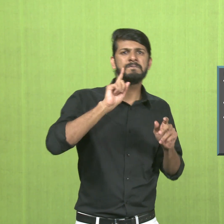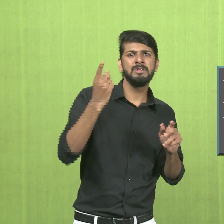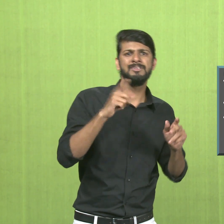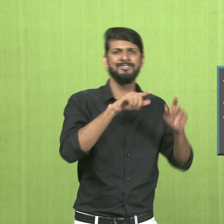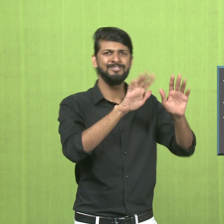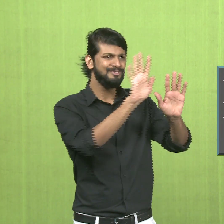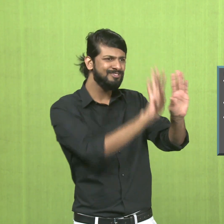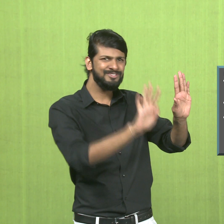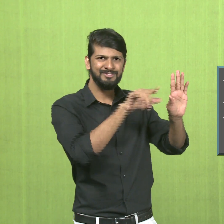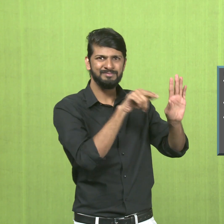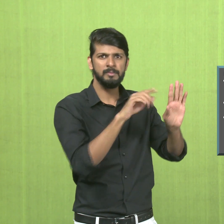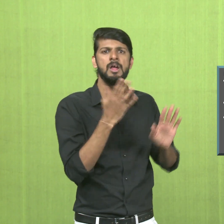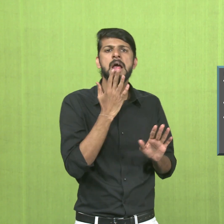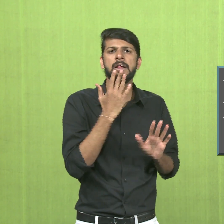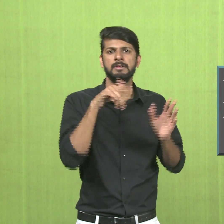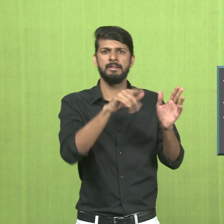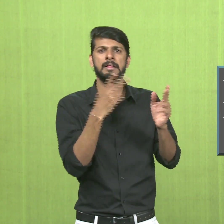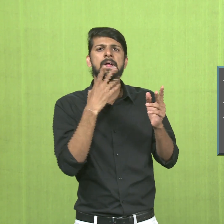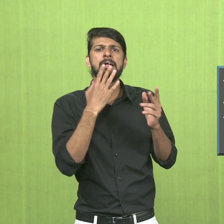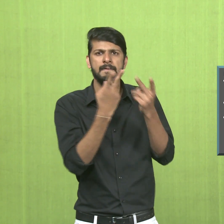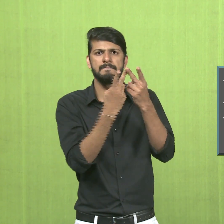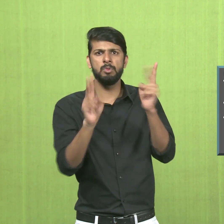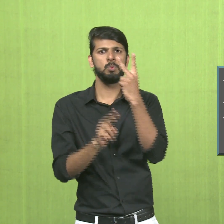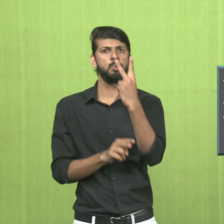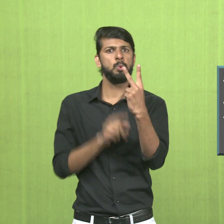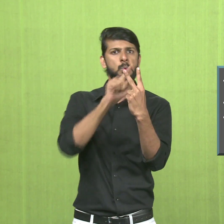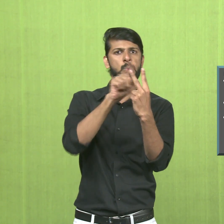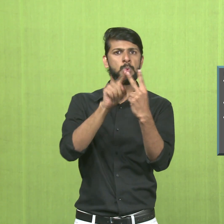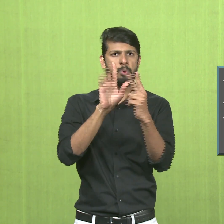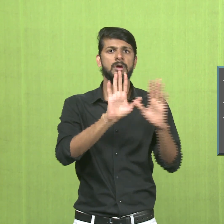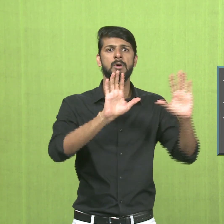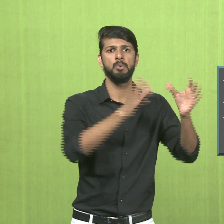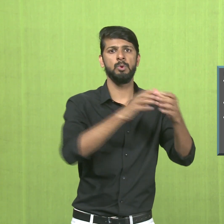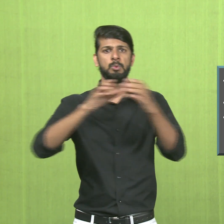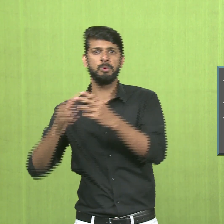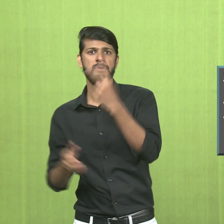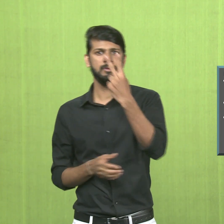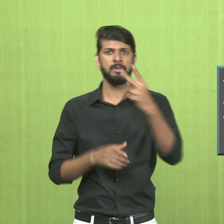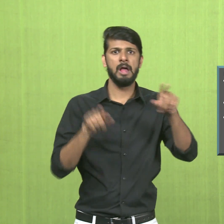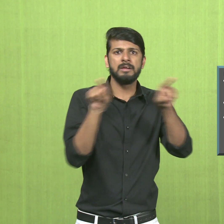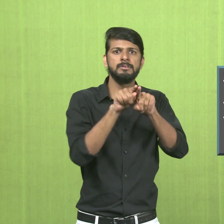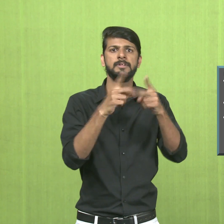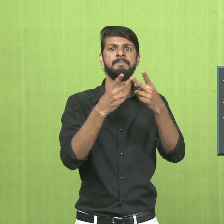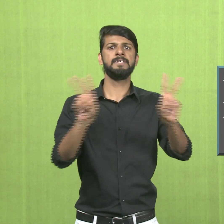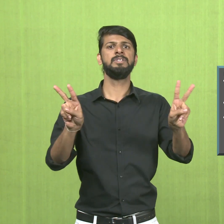The style and the color combination of the communities is quite diverse.